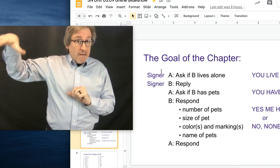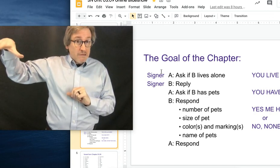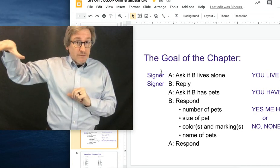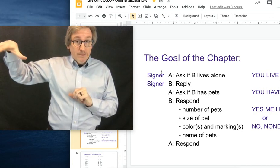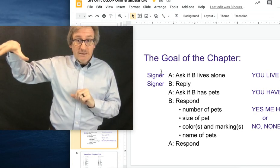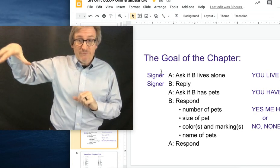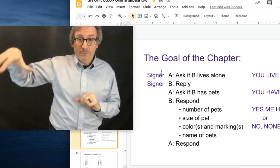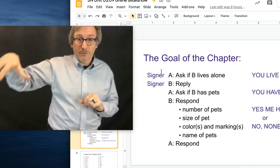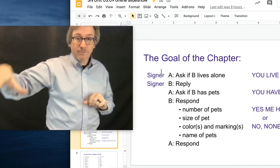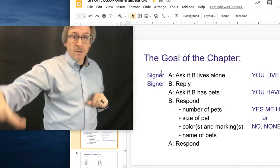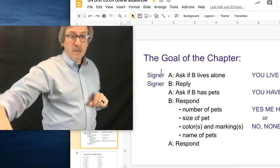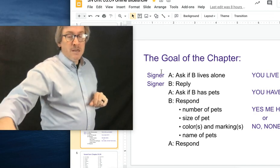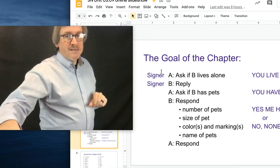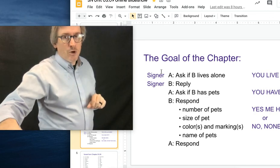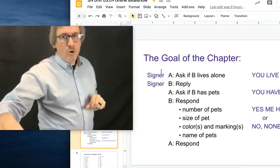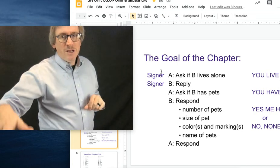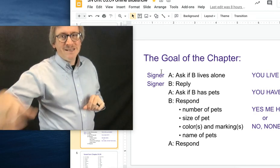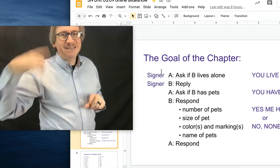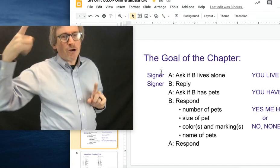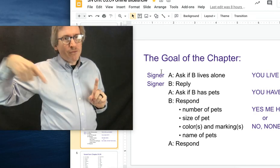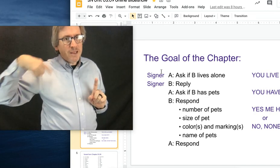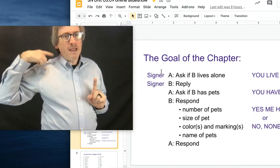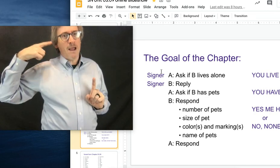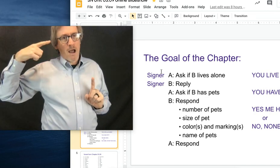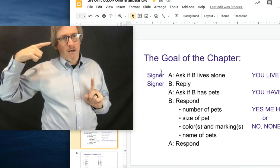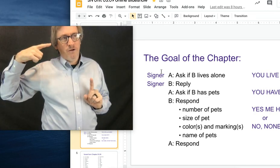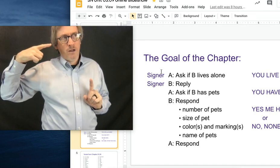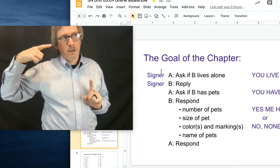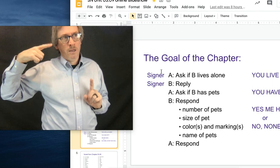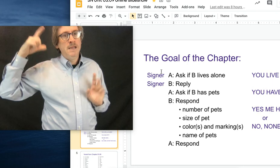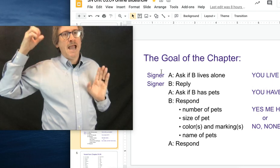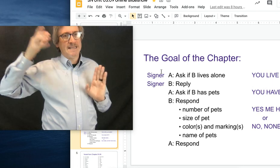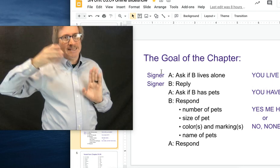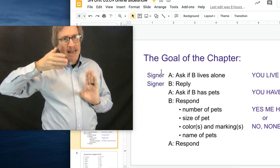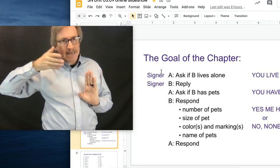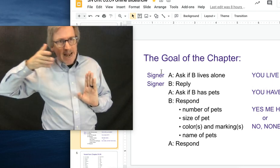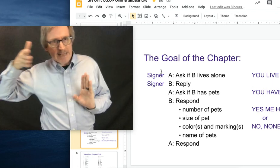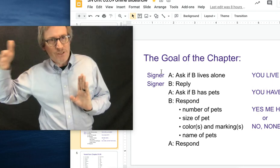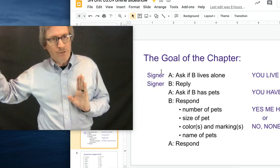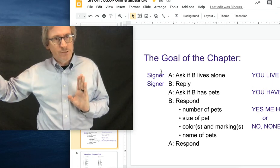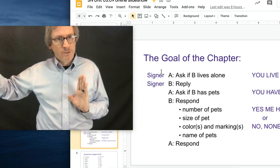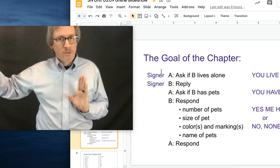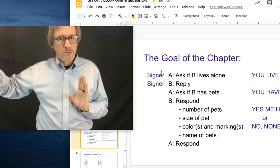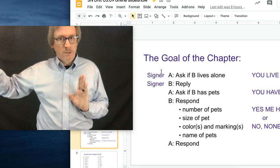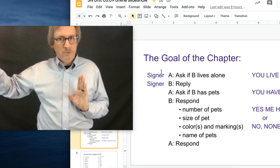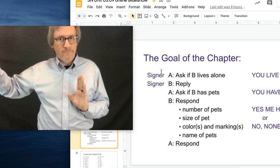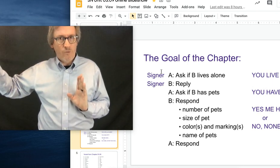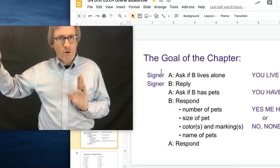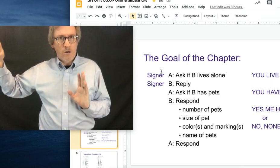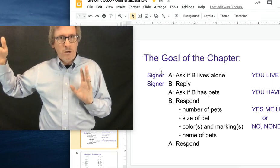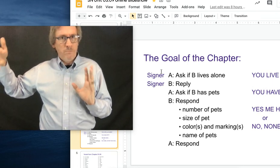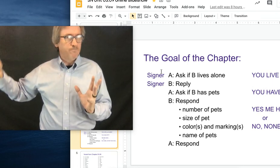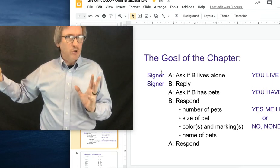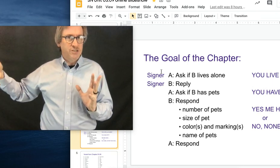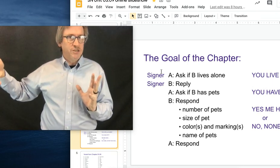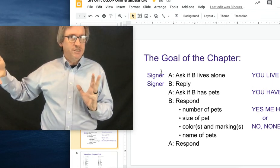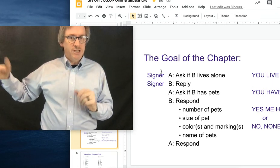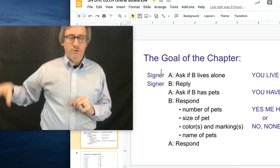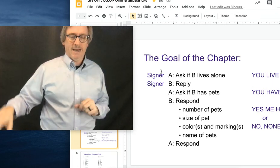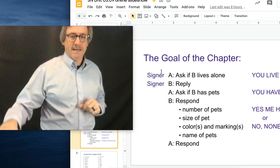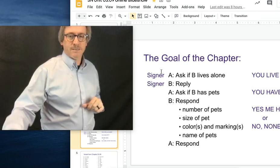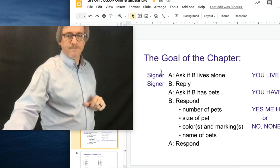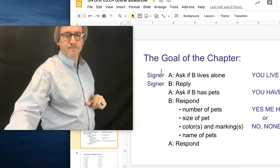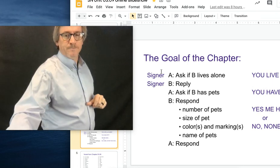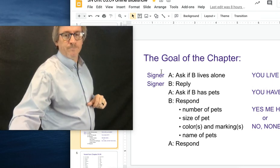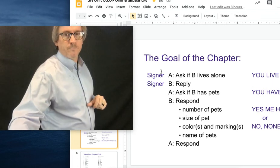the wild when you meet deaf people. So start thinking of extended answers for questions that